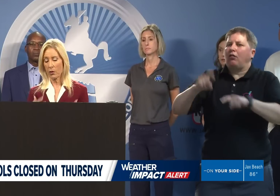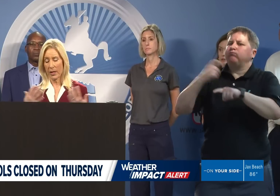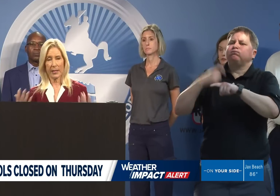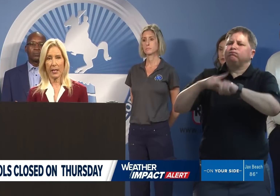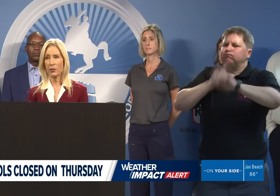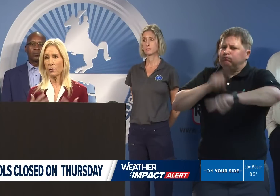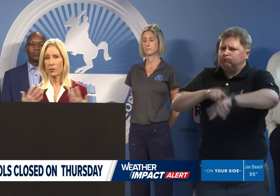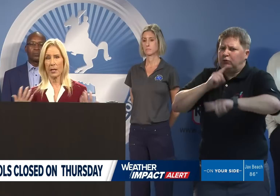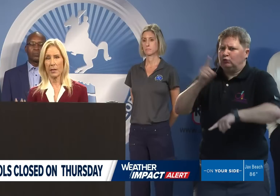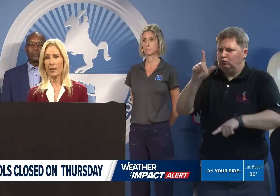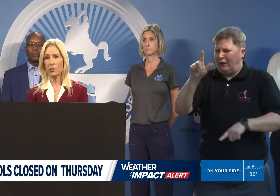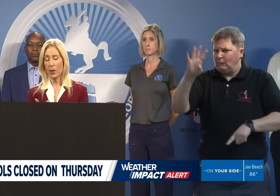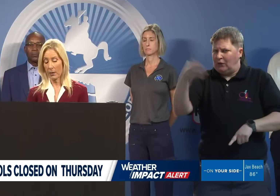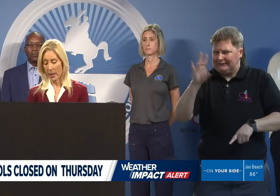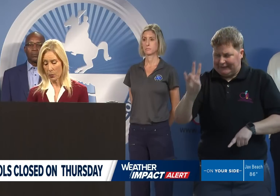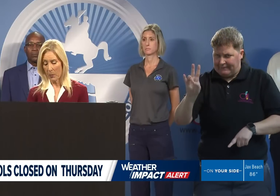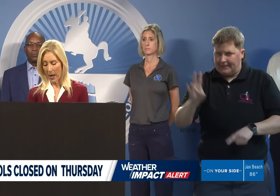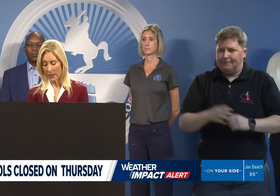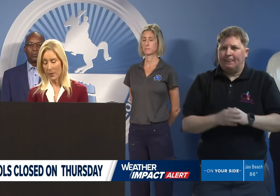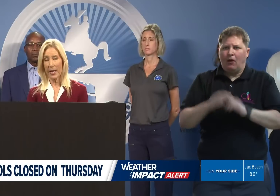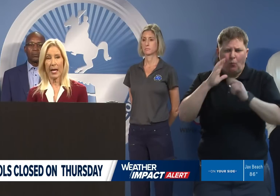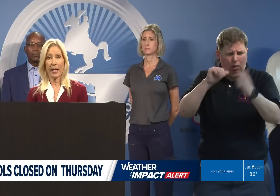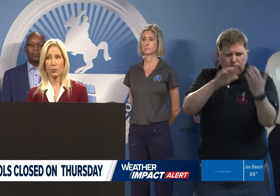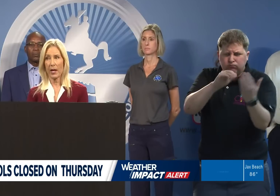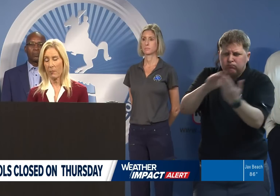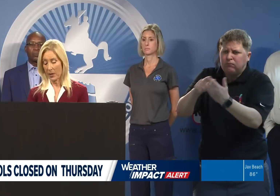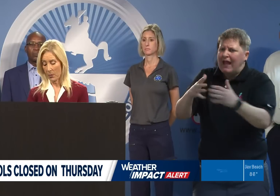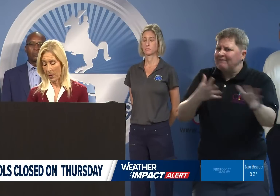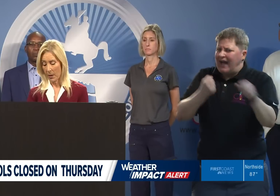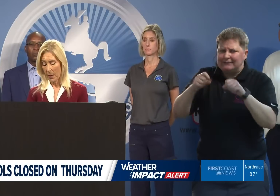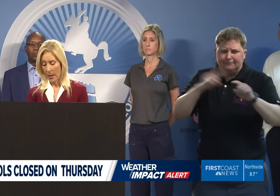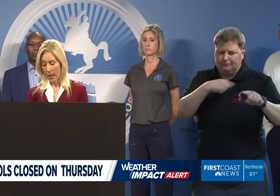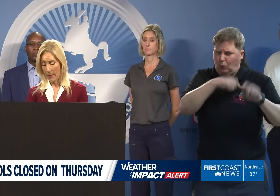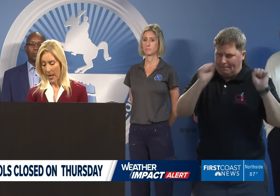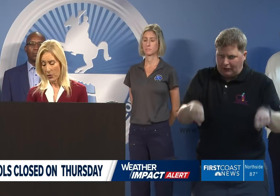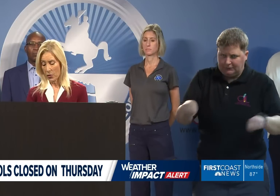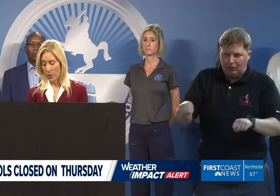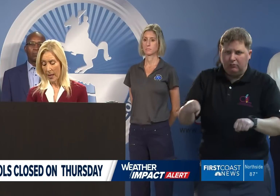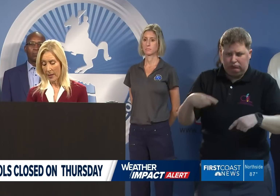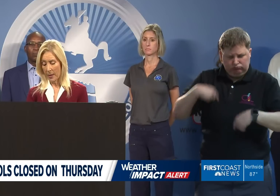sure that we're addressing issues as quickly as we possibly can, as we have been doing.